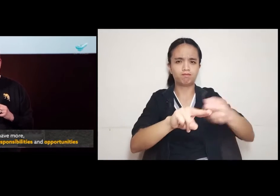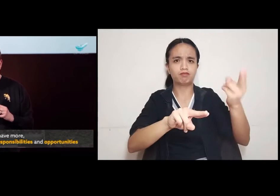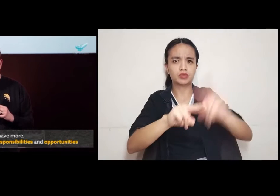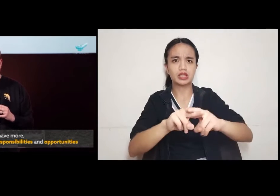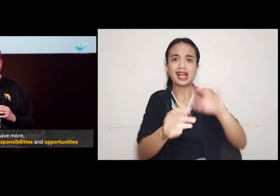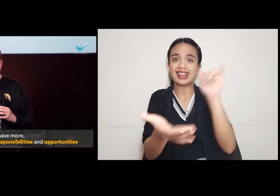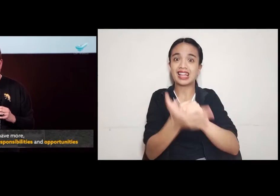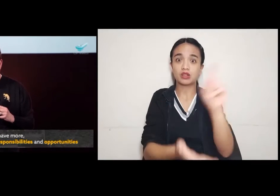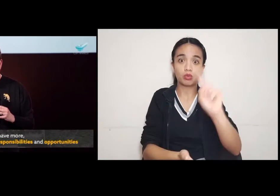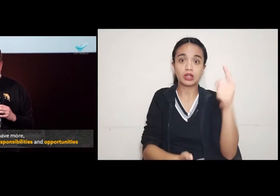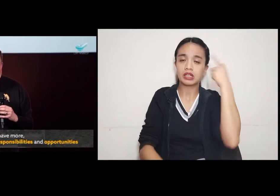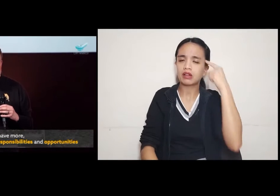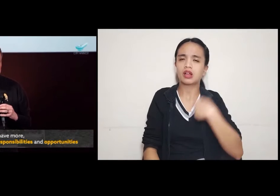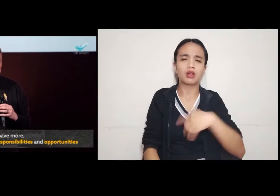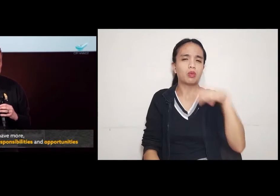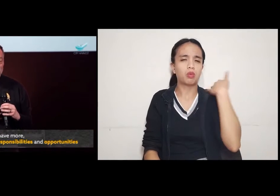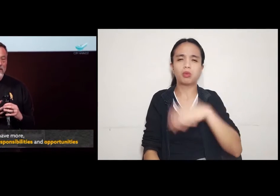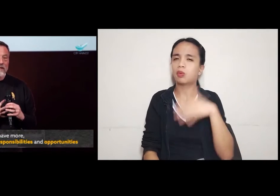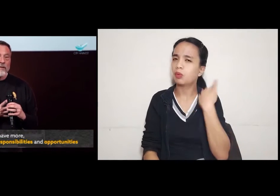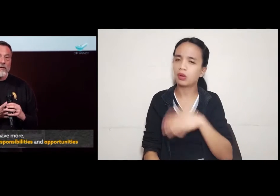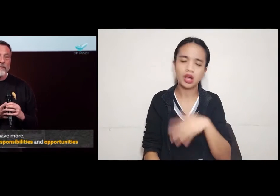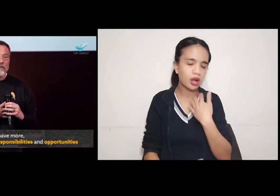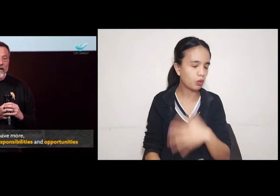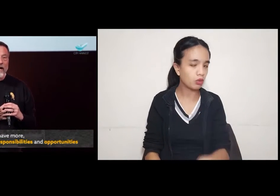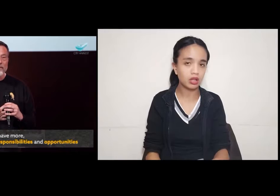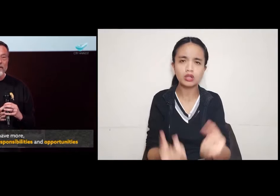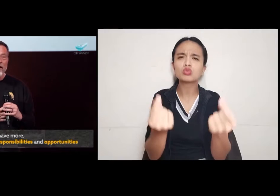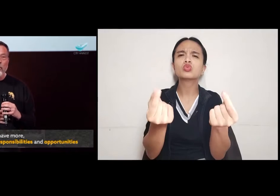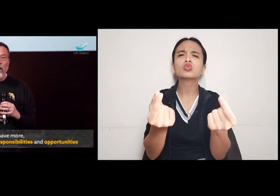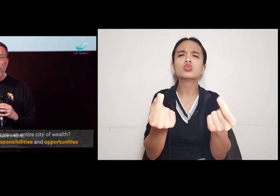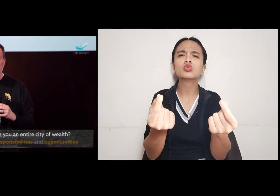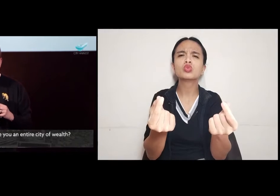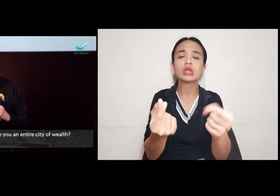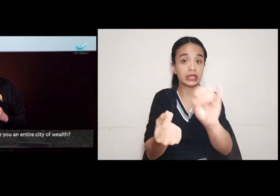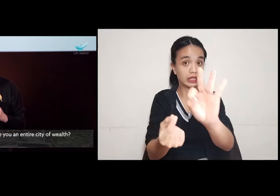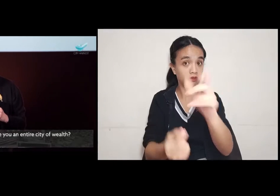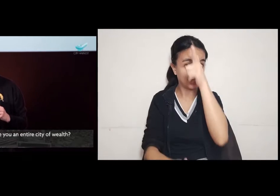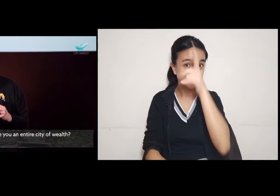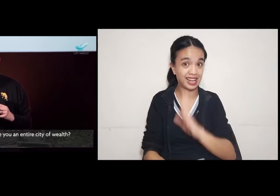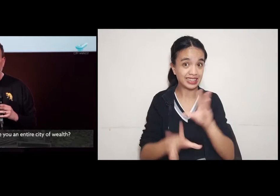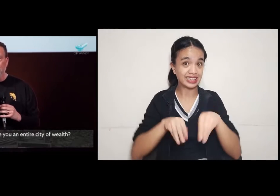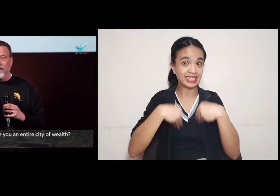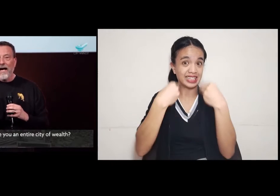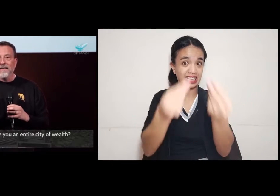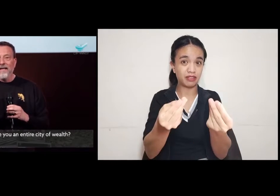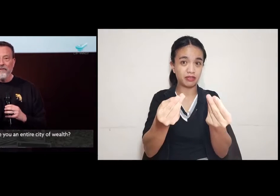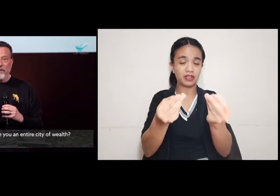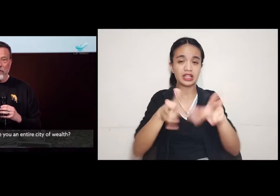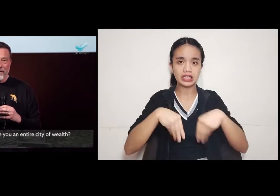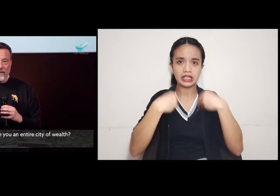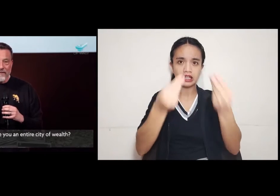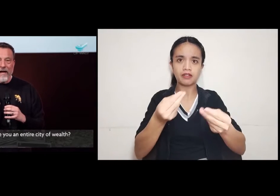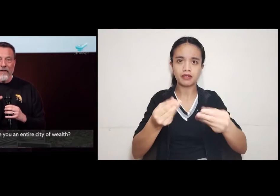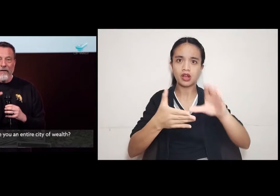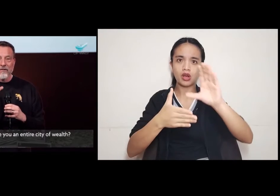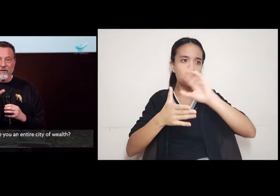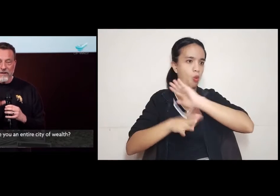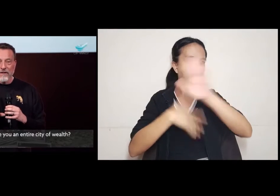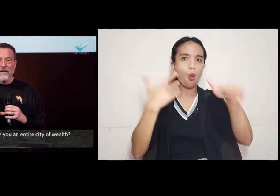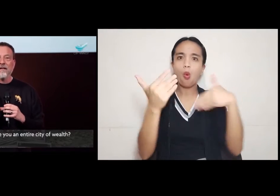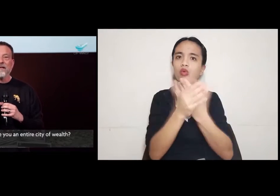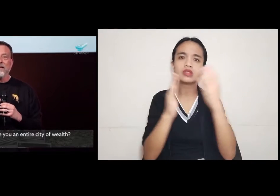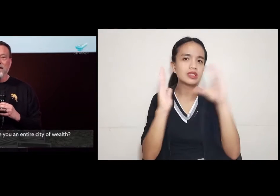opportunity. And that to me is an incredible gift. What would you do if God gave you an